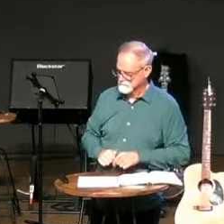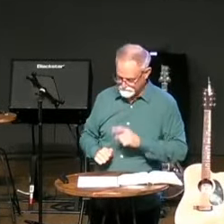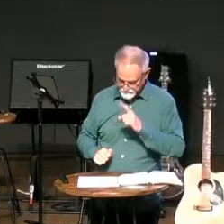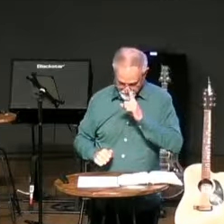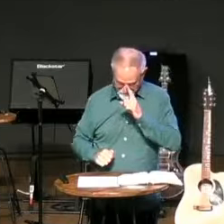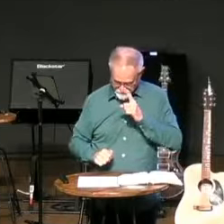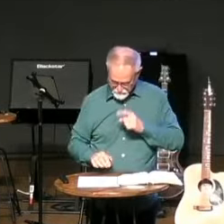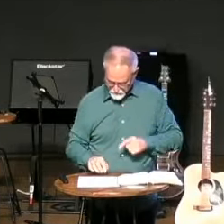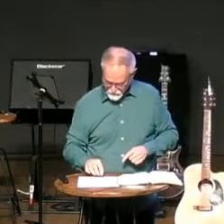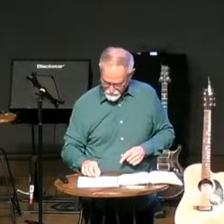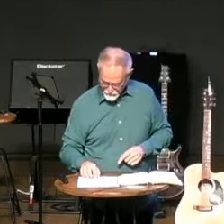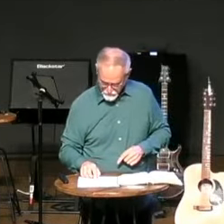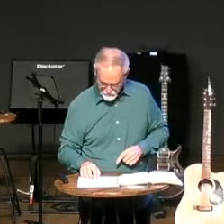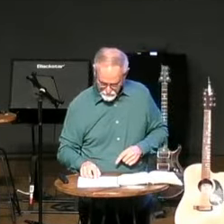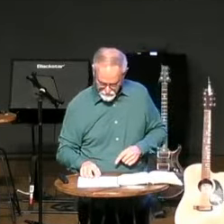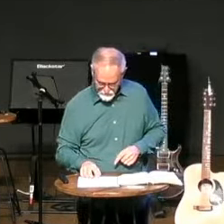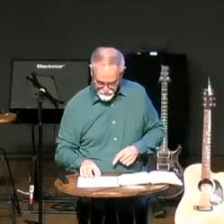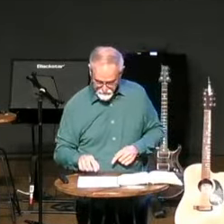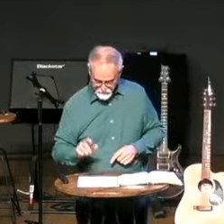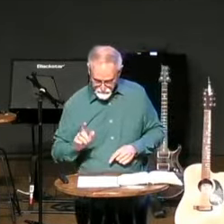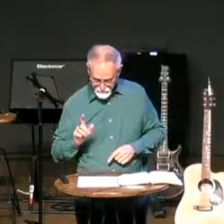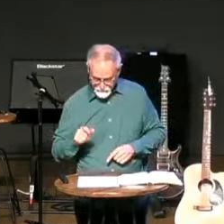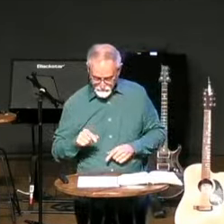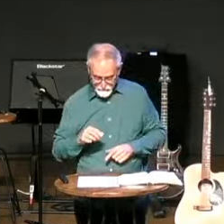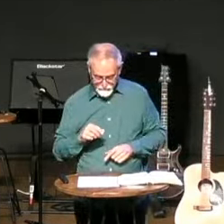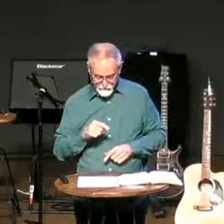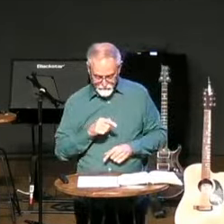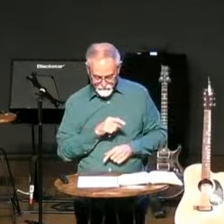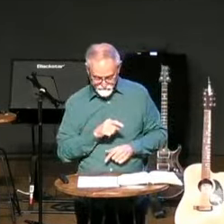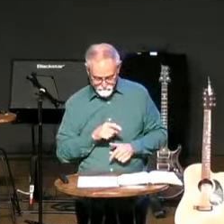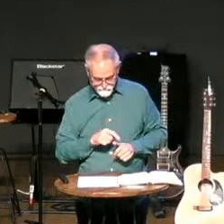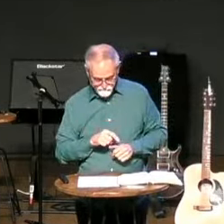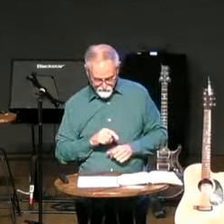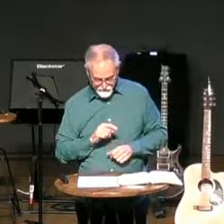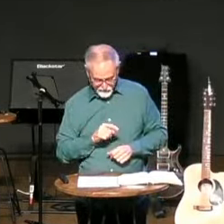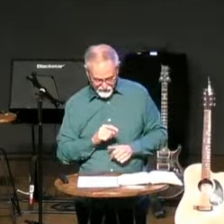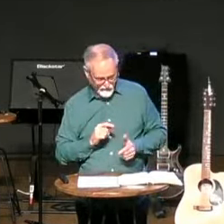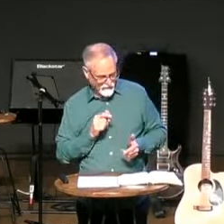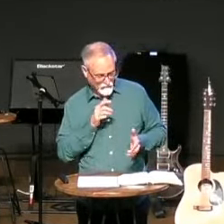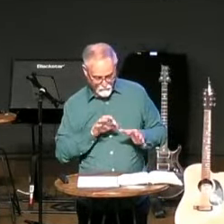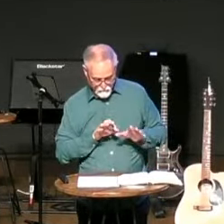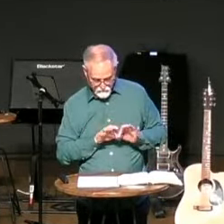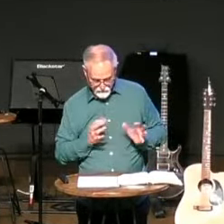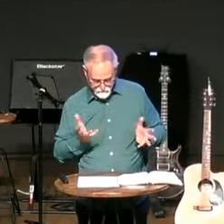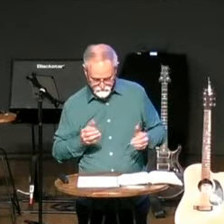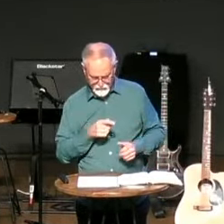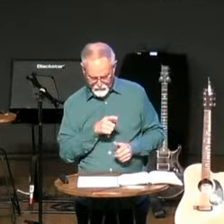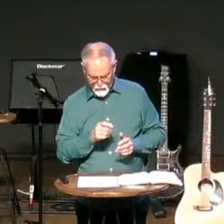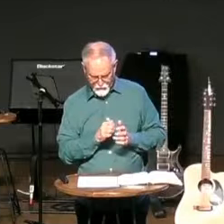It's not real. It's not in their heart. It's just an action, an outward action."